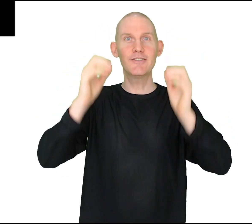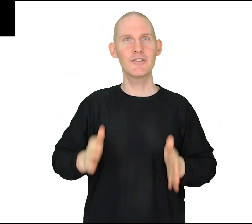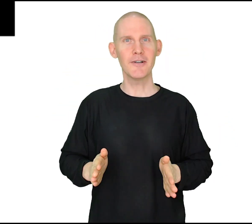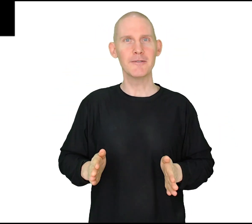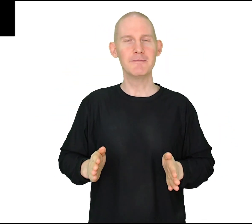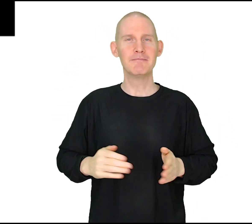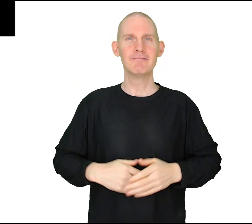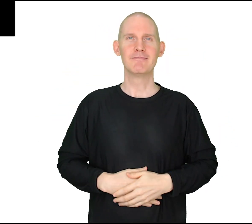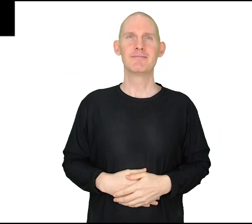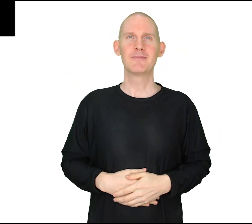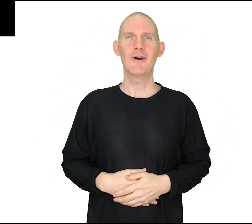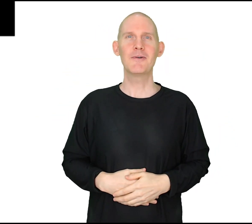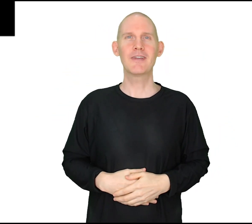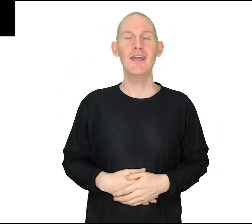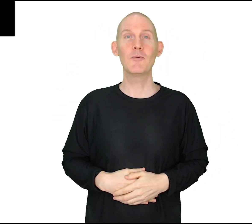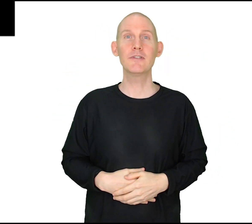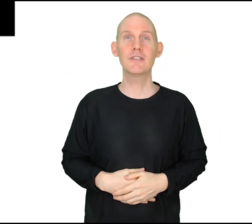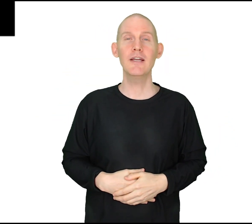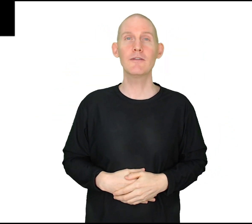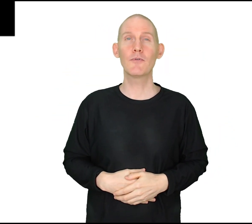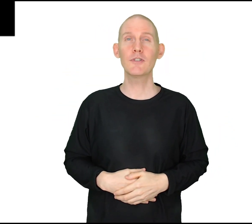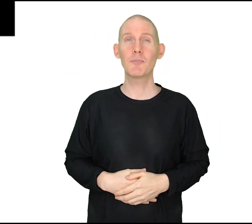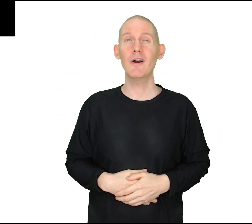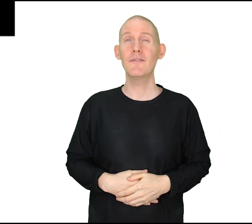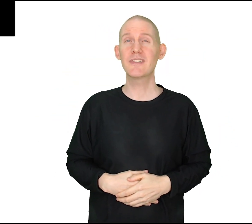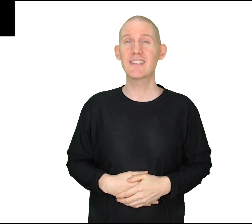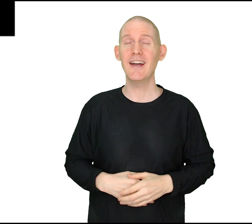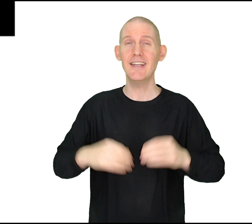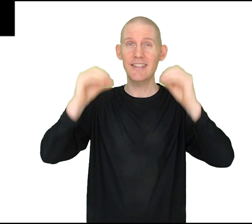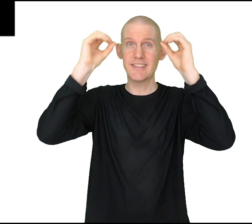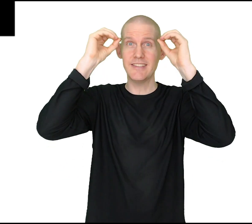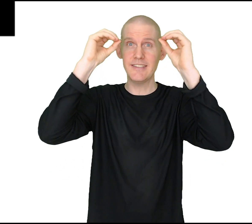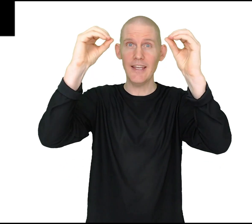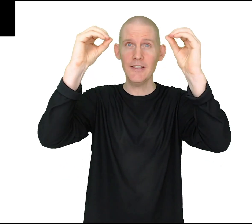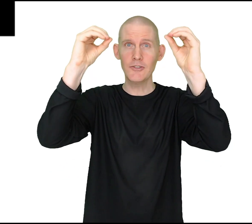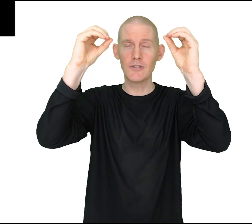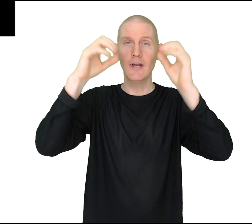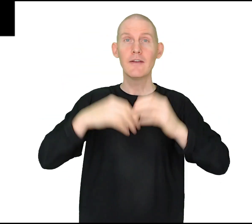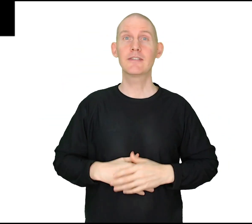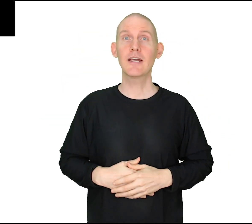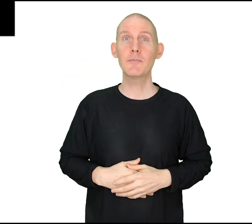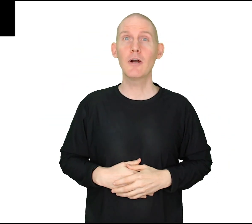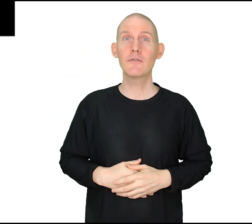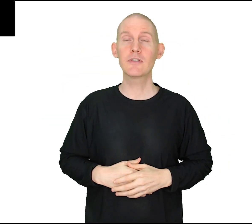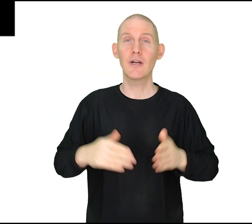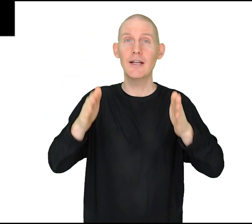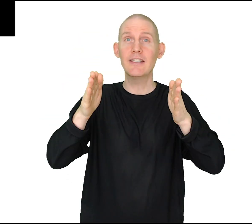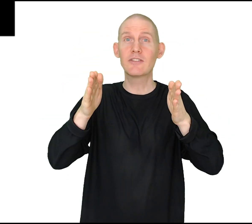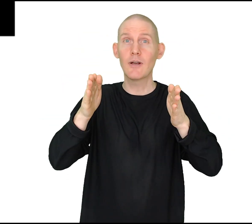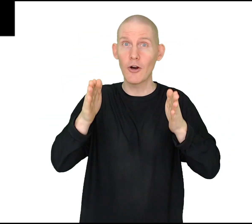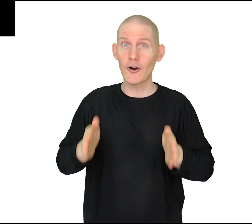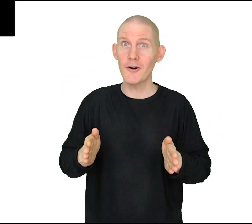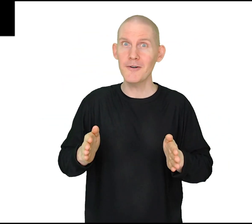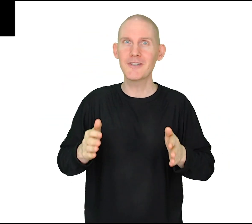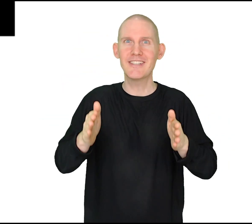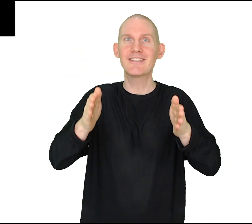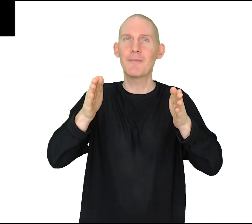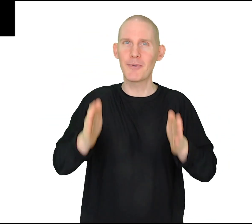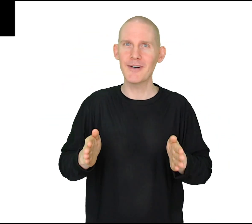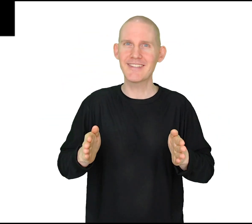Teacher. Okay, once again, the first part of the sign is teach. The second part of the sign is which is the person,